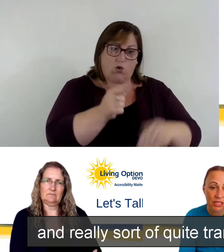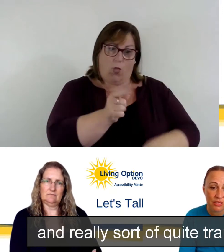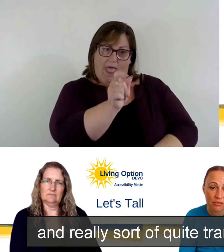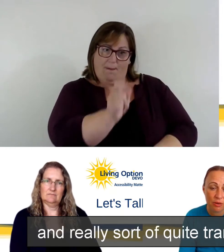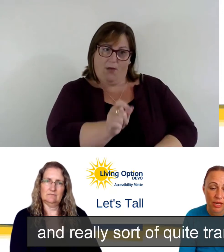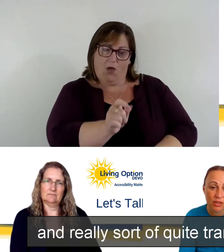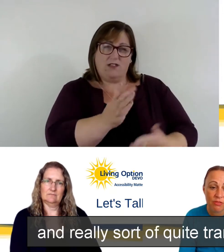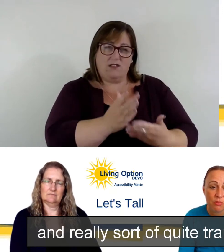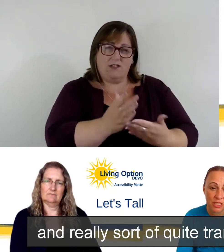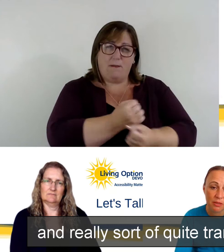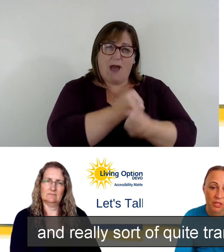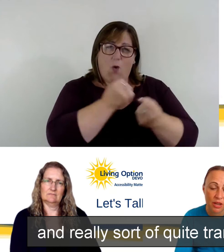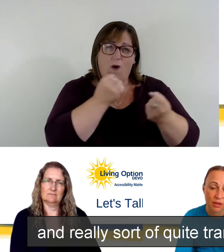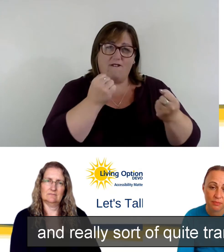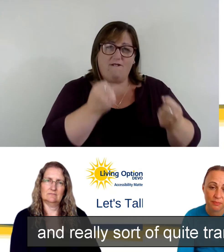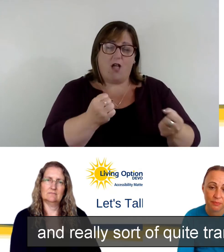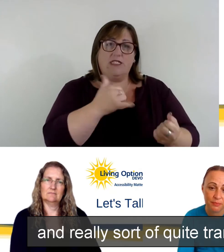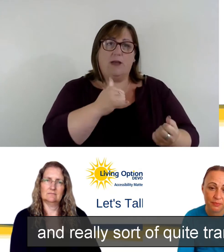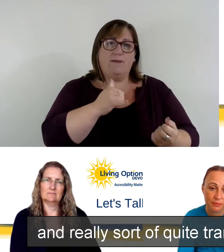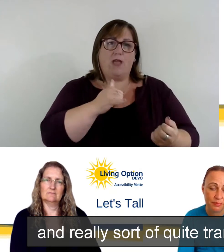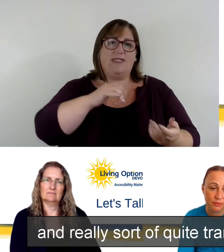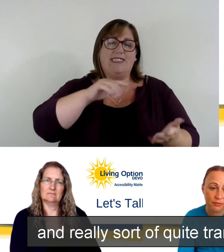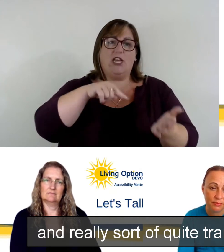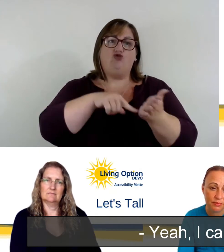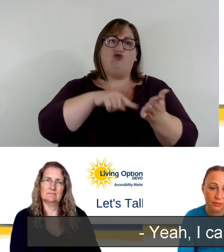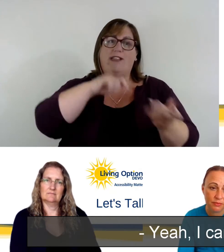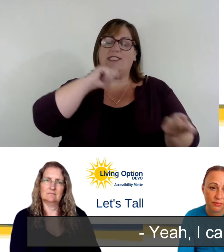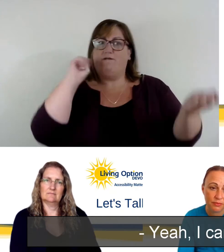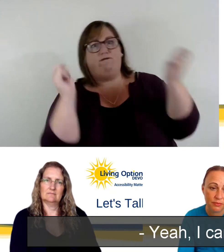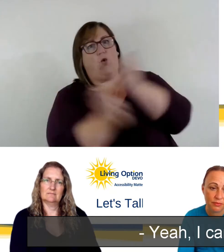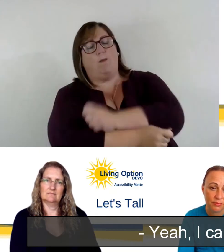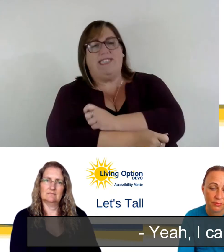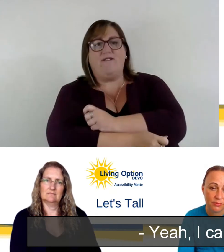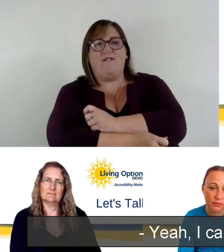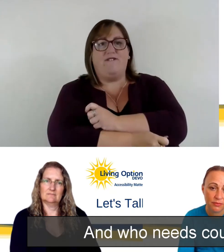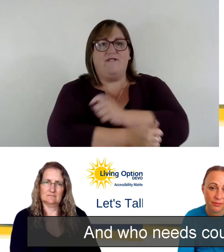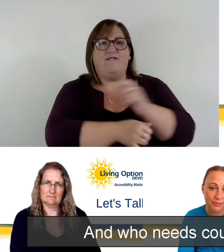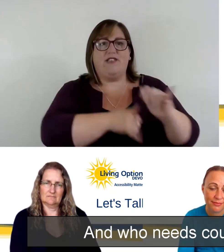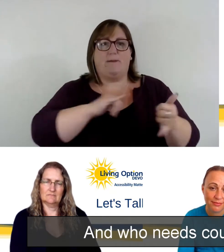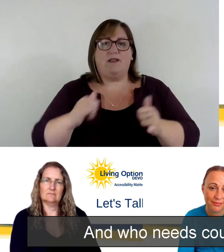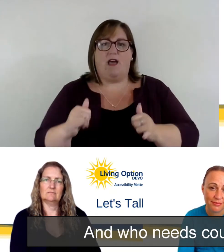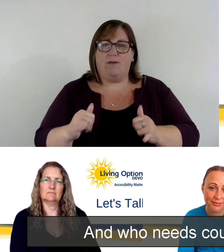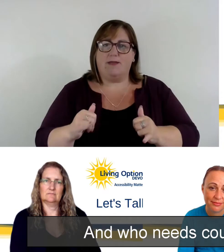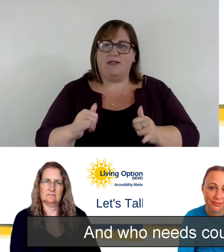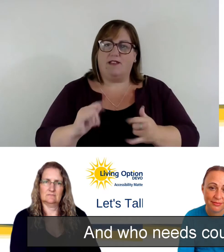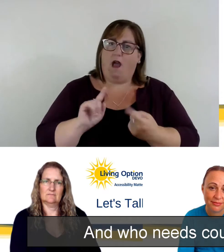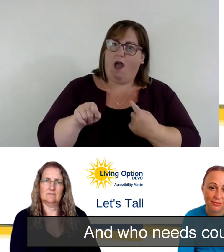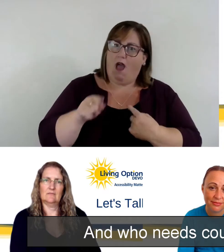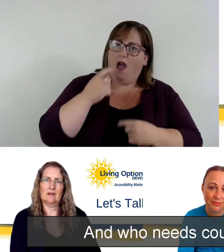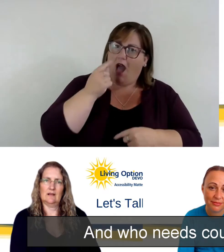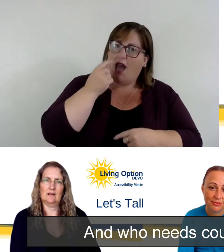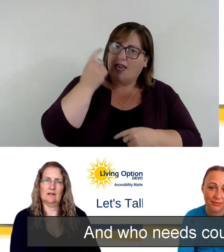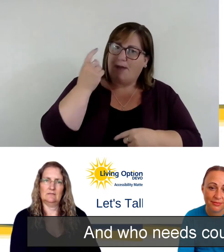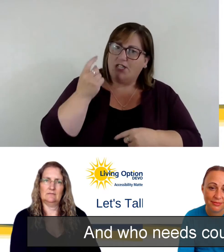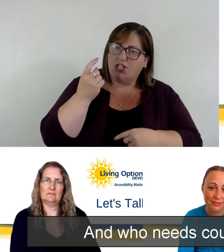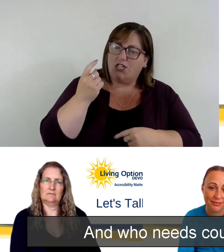and really sort of quite transformative sometimes. Yeah, Can imagine. And who needs